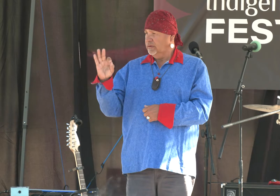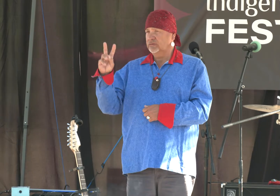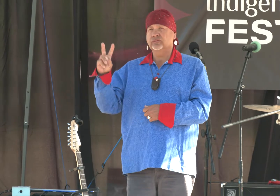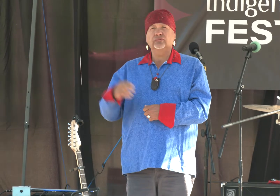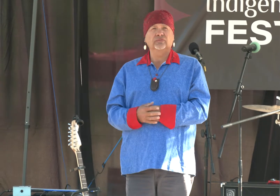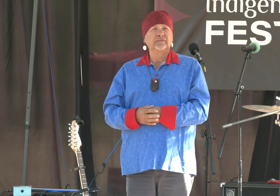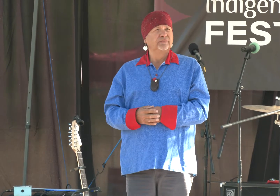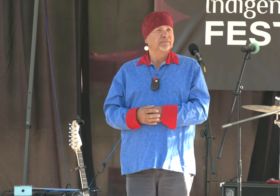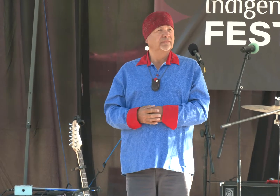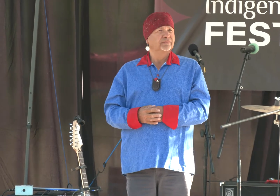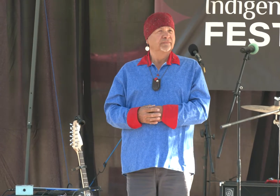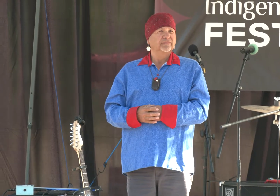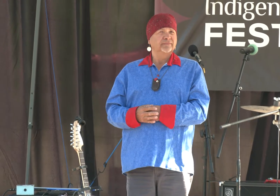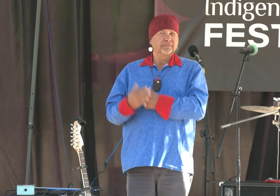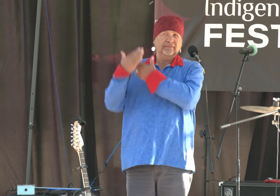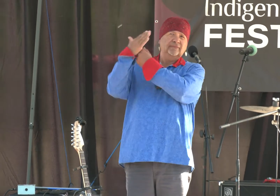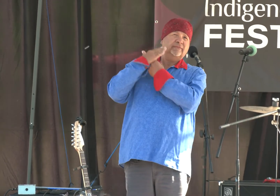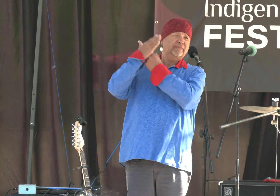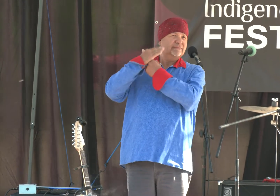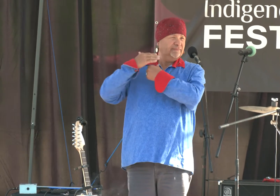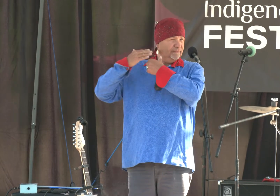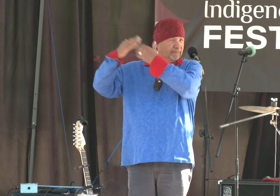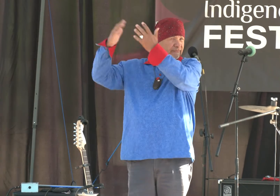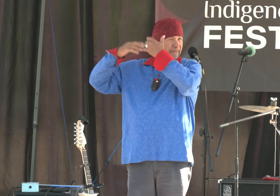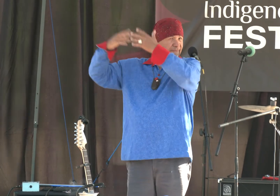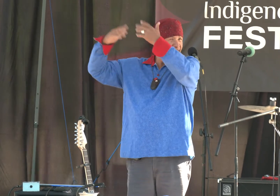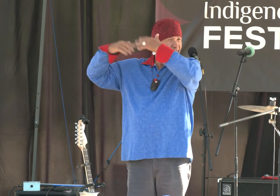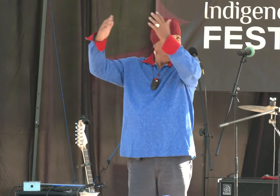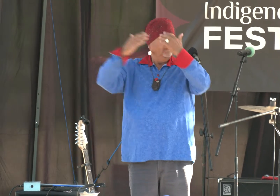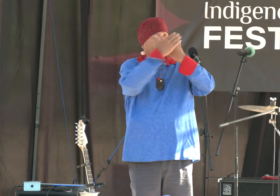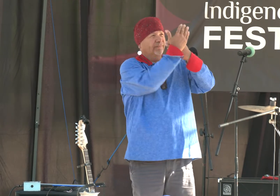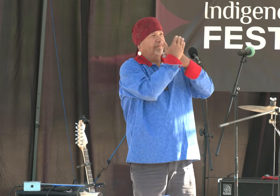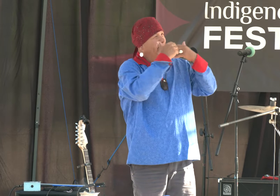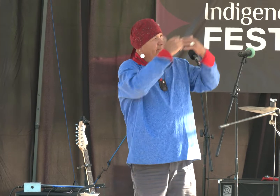in 1492 the start of the oppression trying to push back to resist